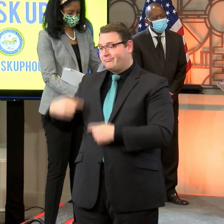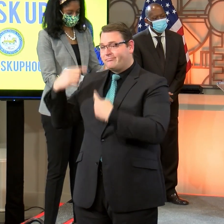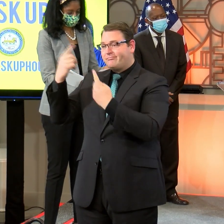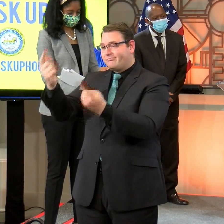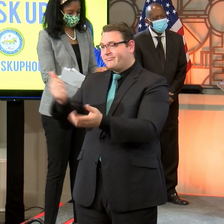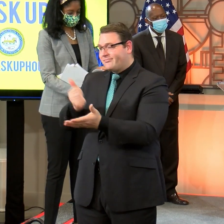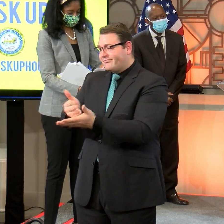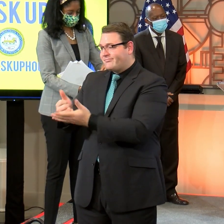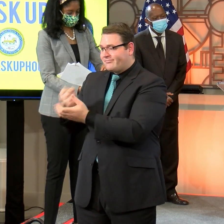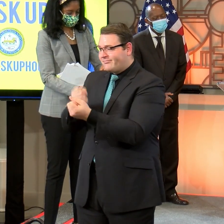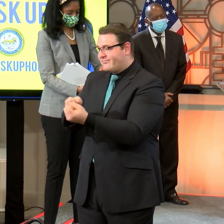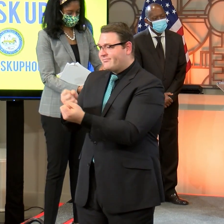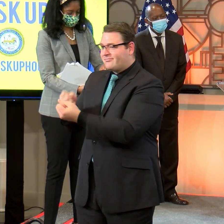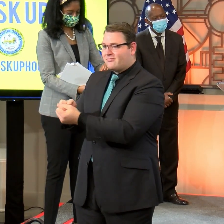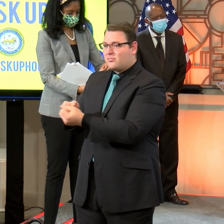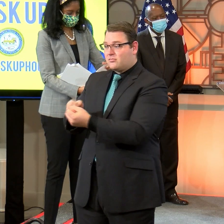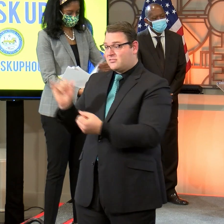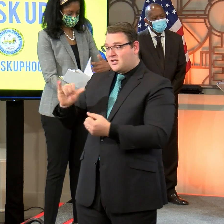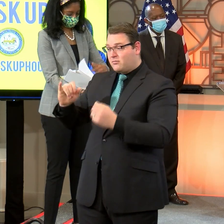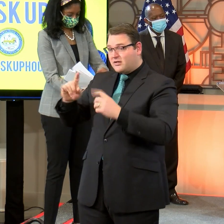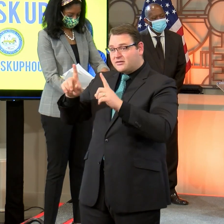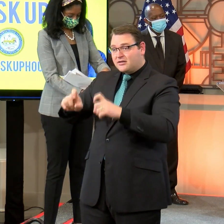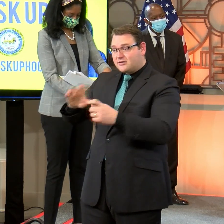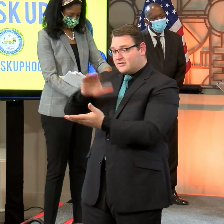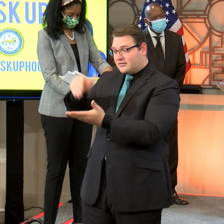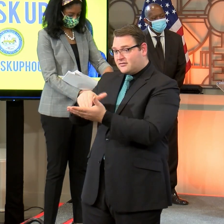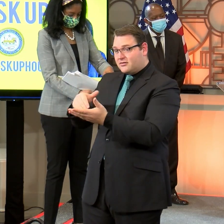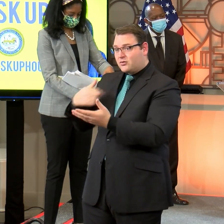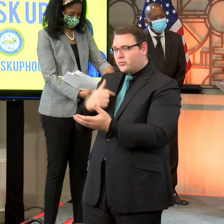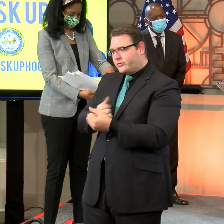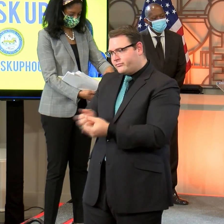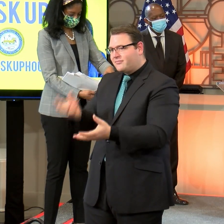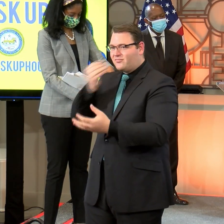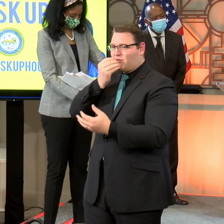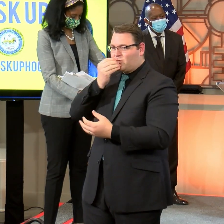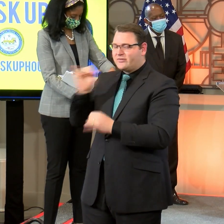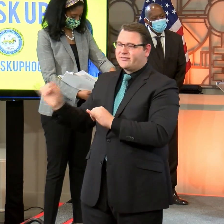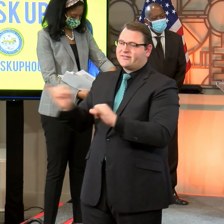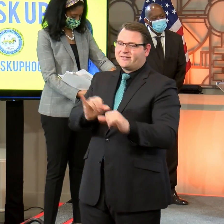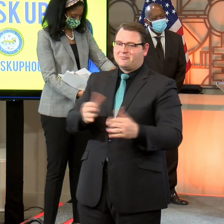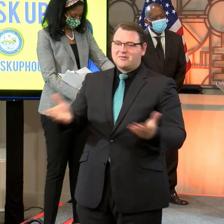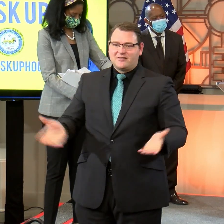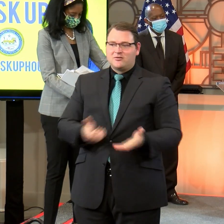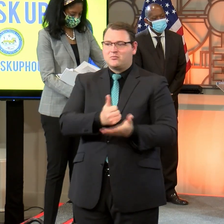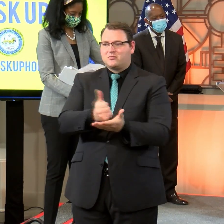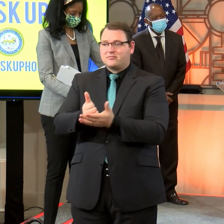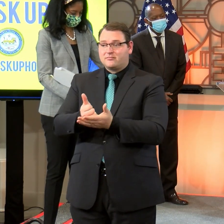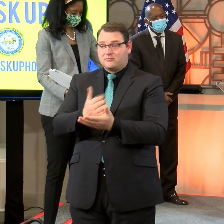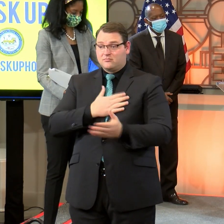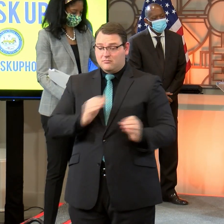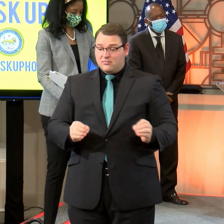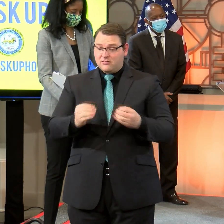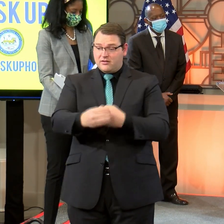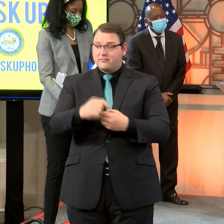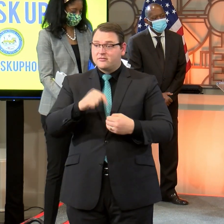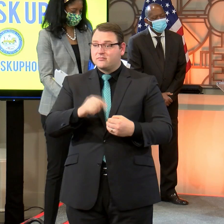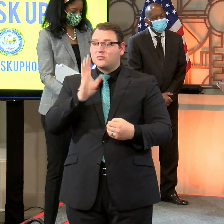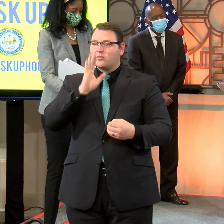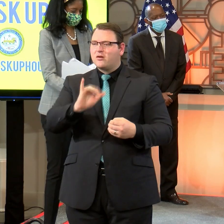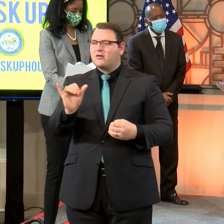support for meals at our testing sites. My office will also distribute